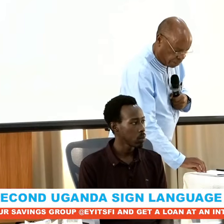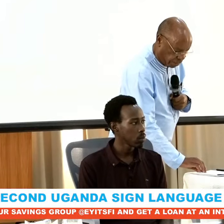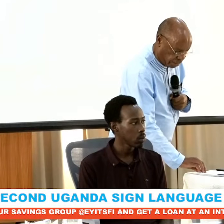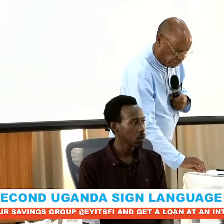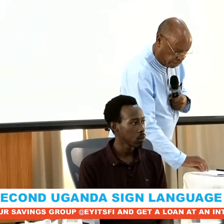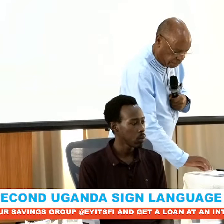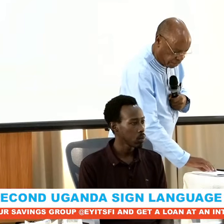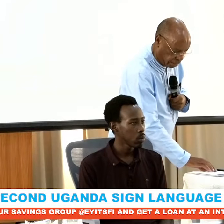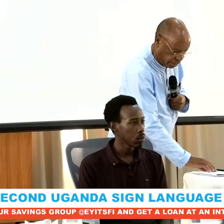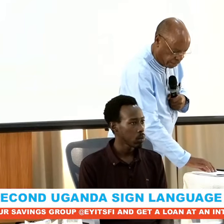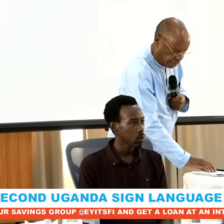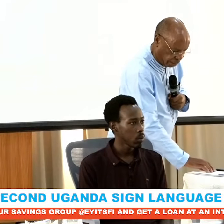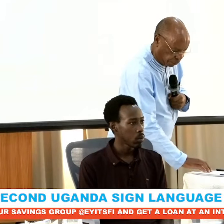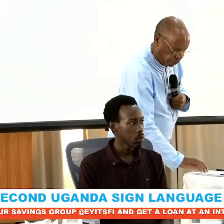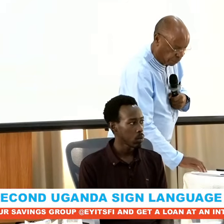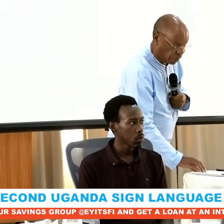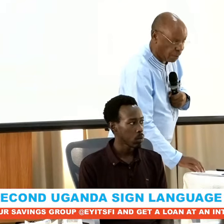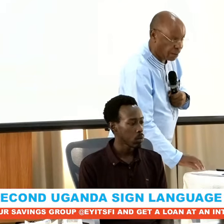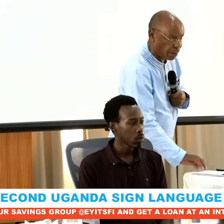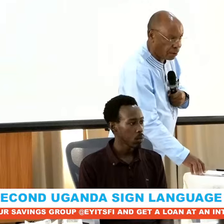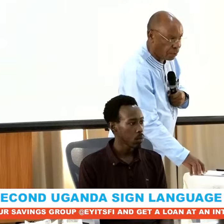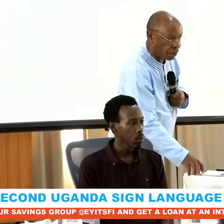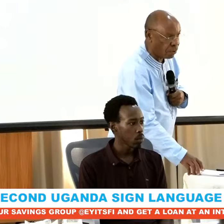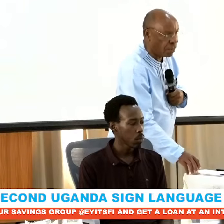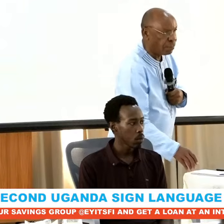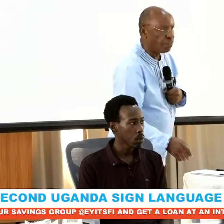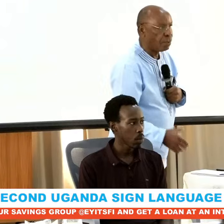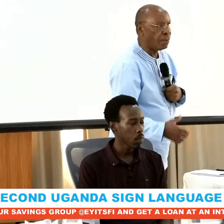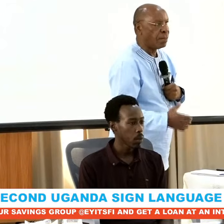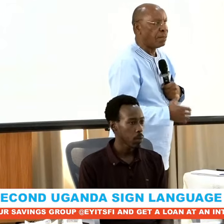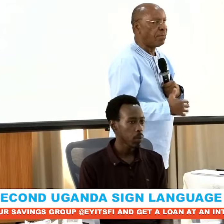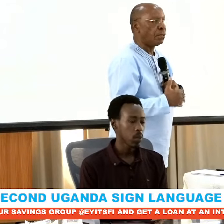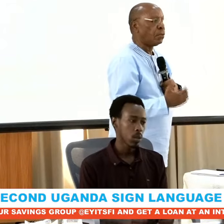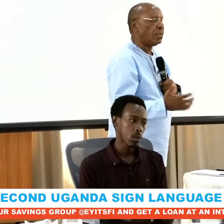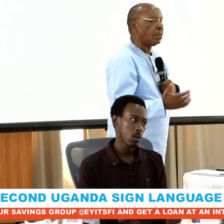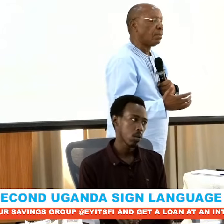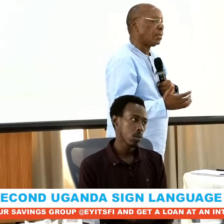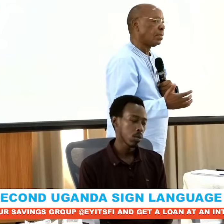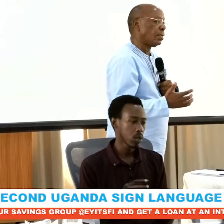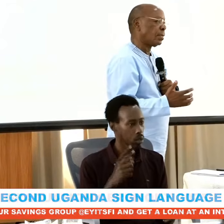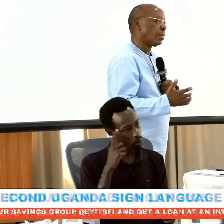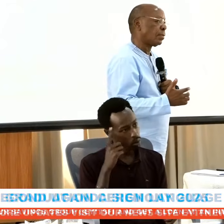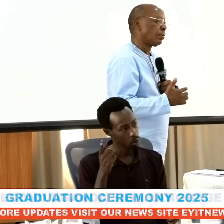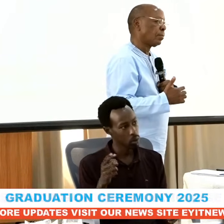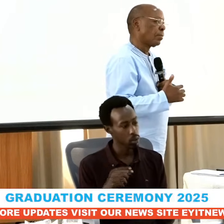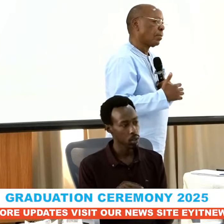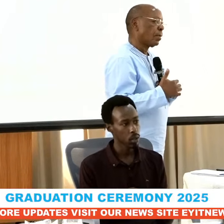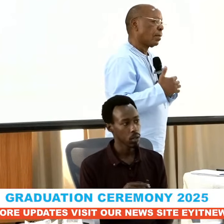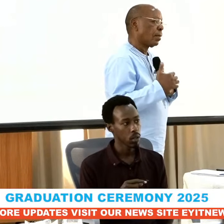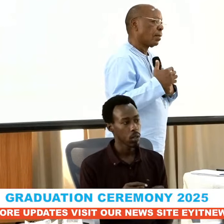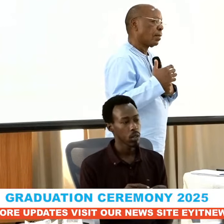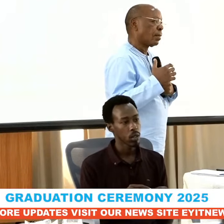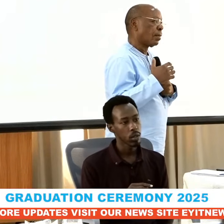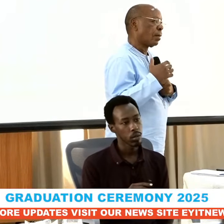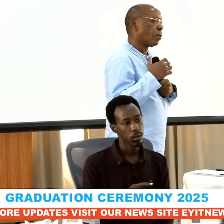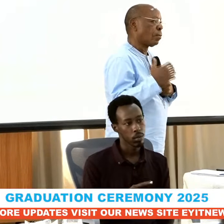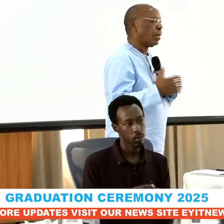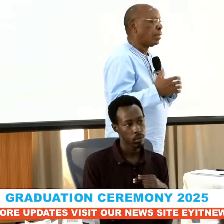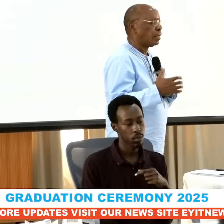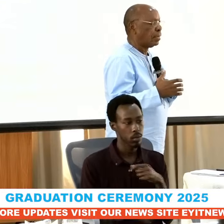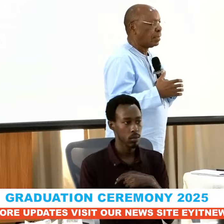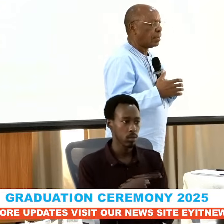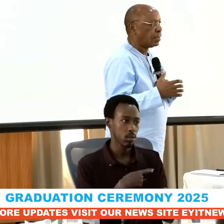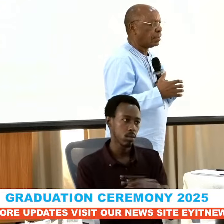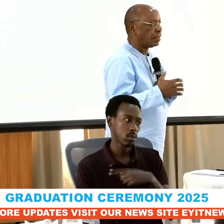For instance, we know that people with physical disabilities, there are